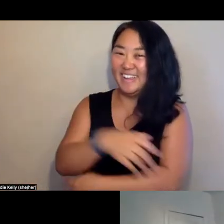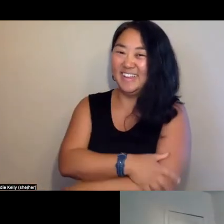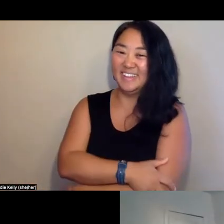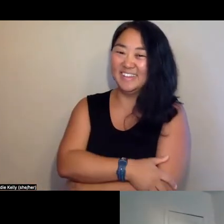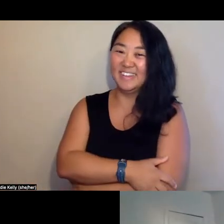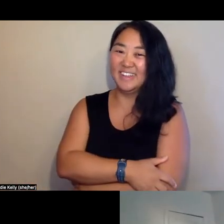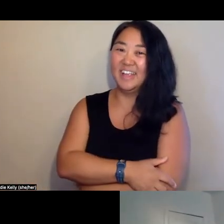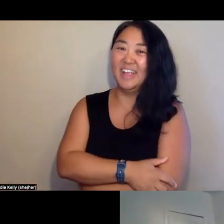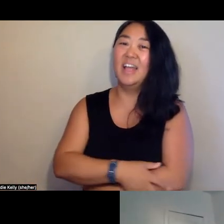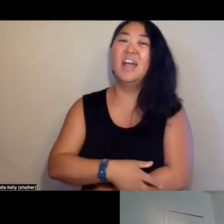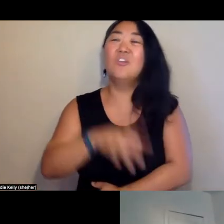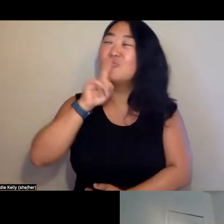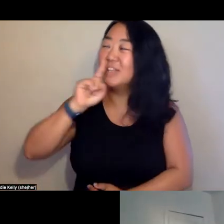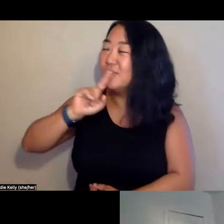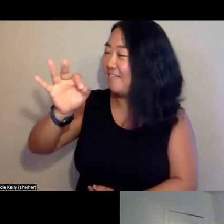It was really fun.